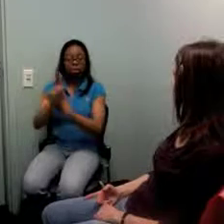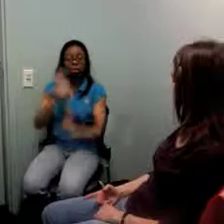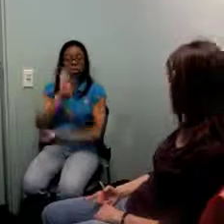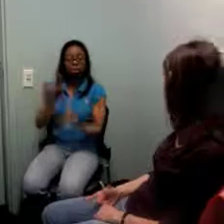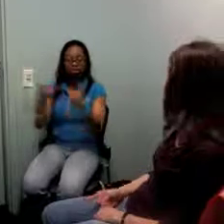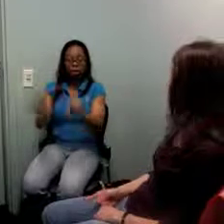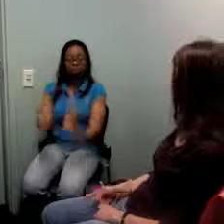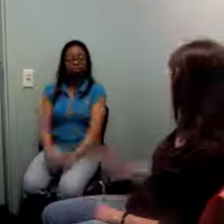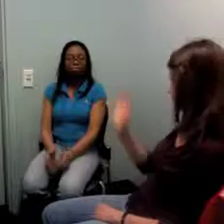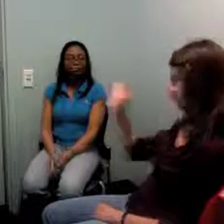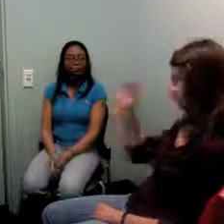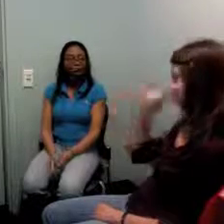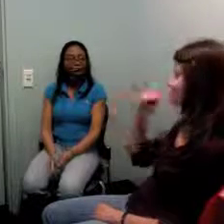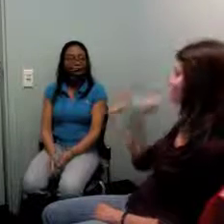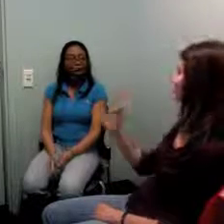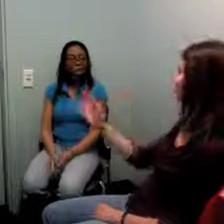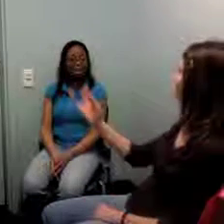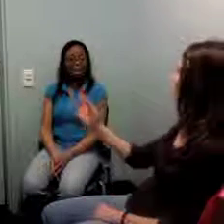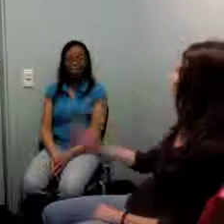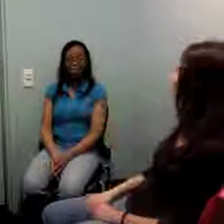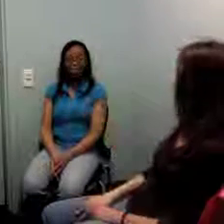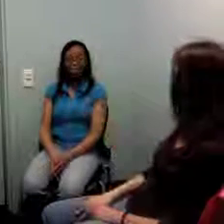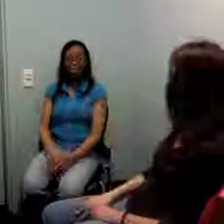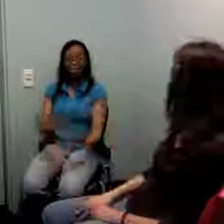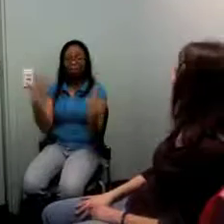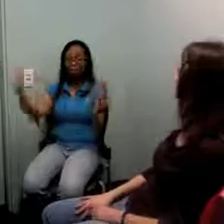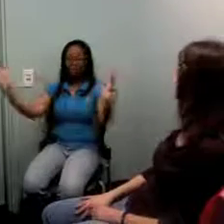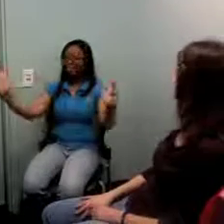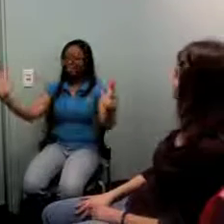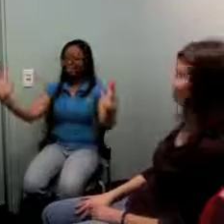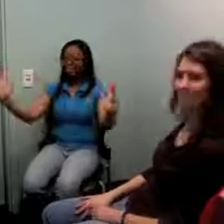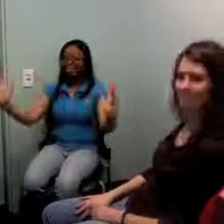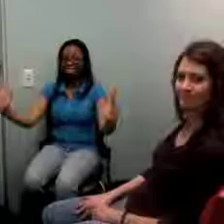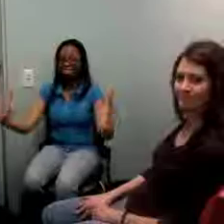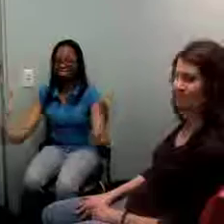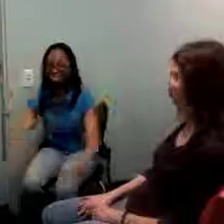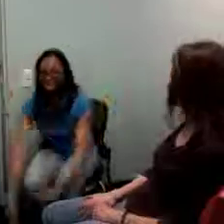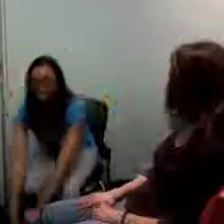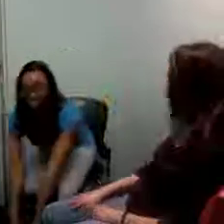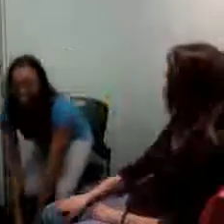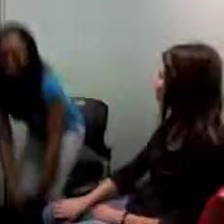Yeah. Okay. Okay, thank you. Yay! You convinced me.